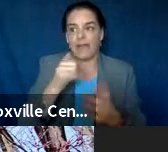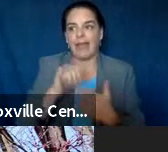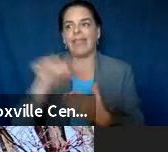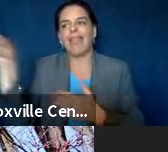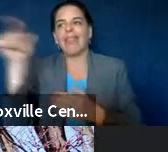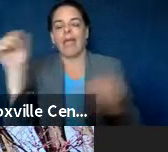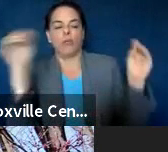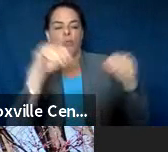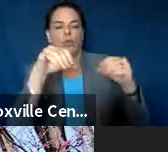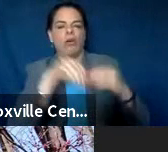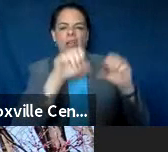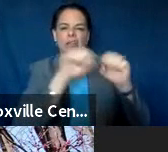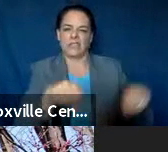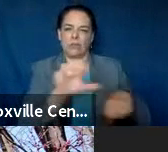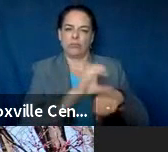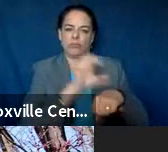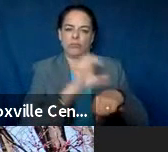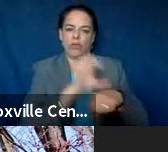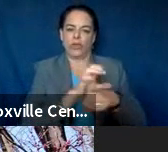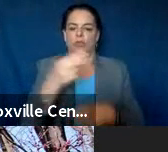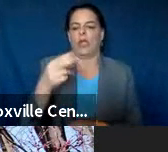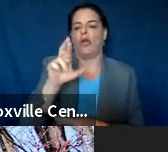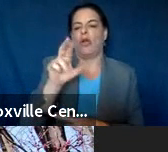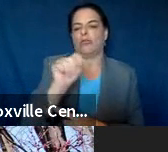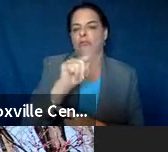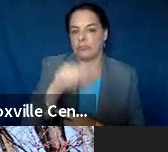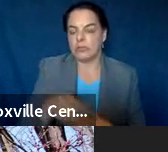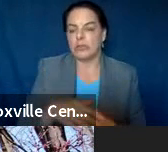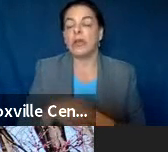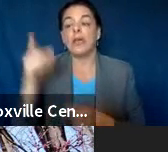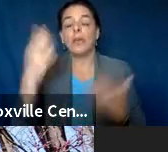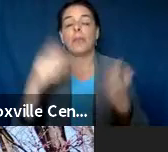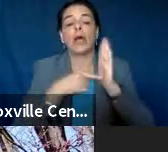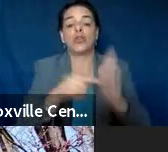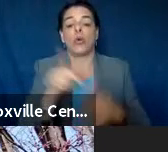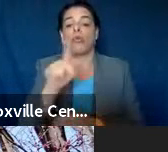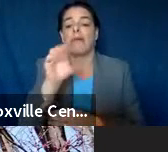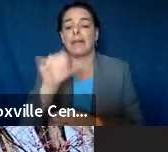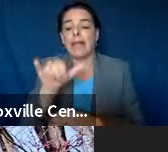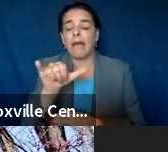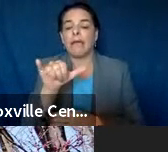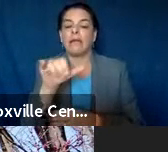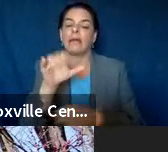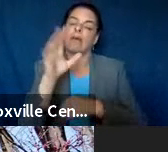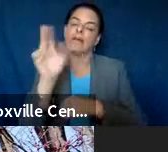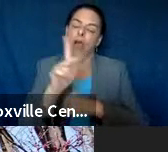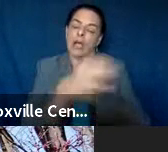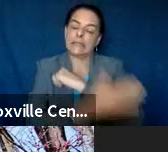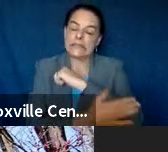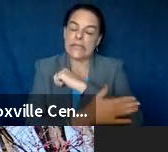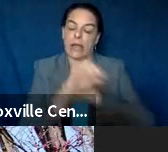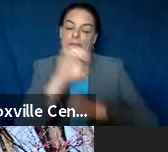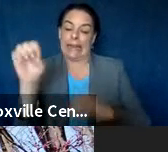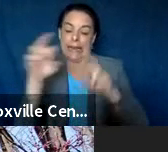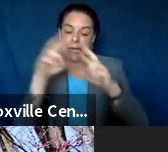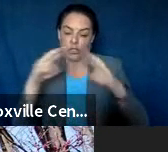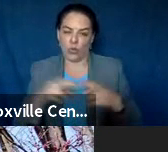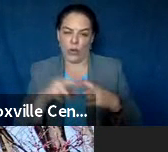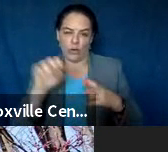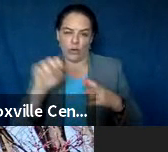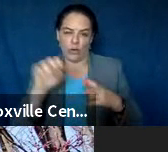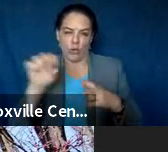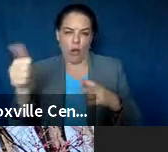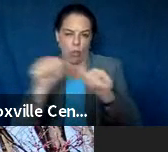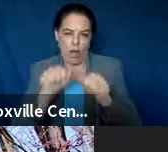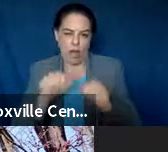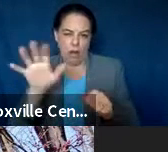Tracking System, or HERTS. It may reflect Knox County, the East Region, or patients from other jurisdictions. During this time